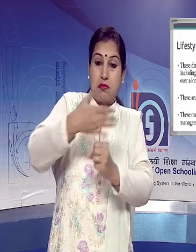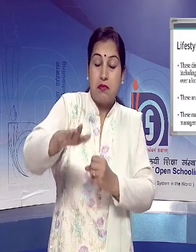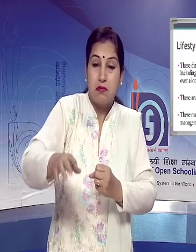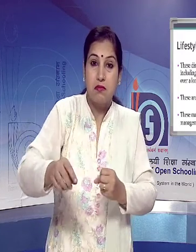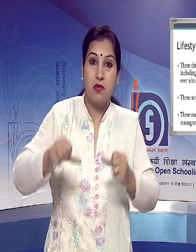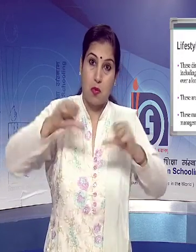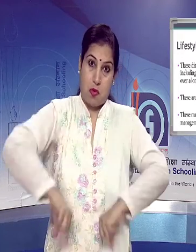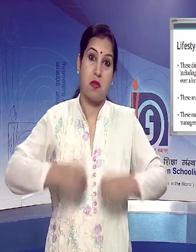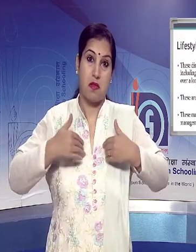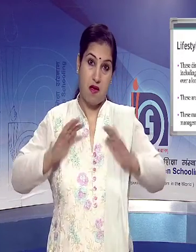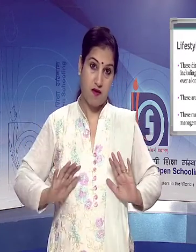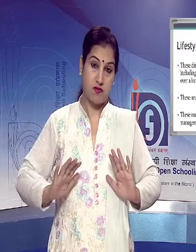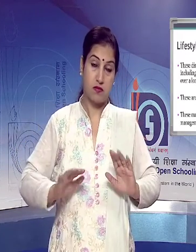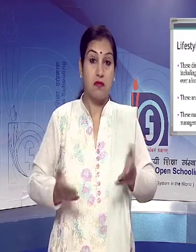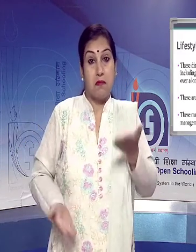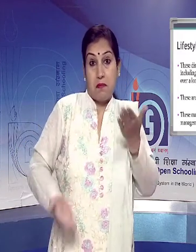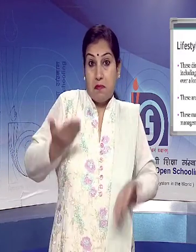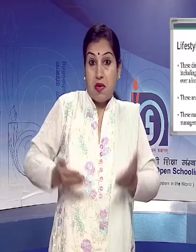These may continue throughout life